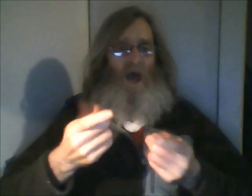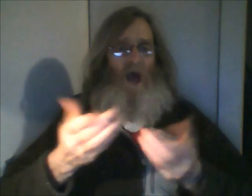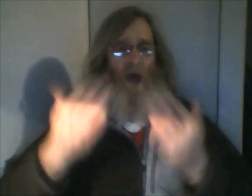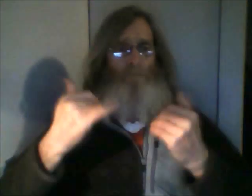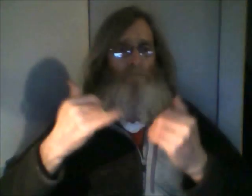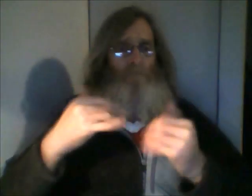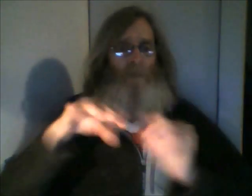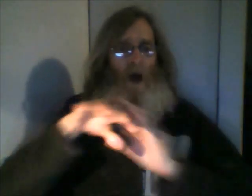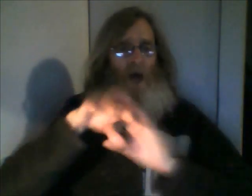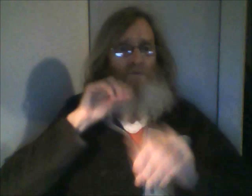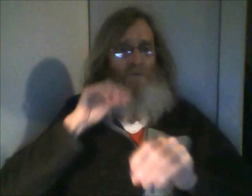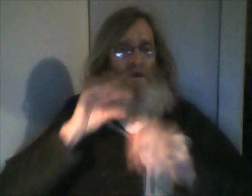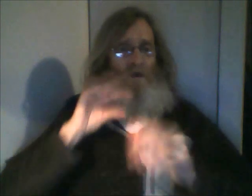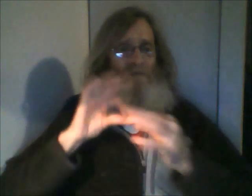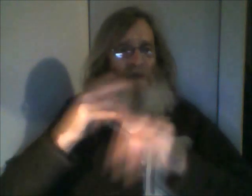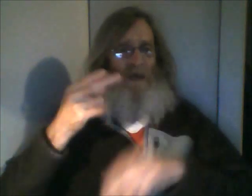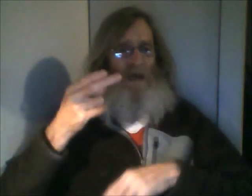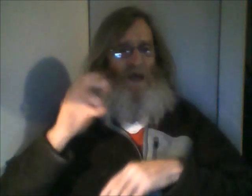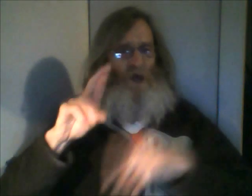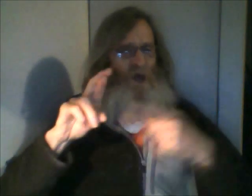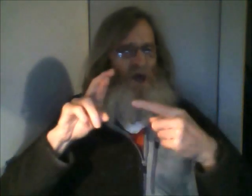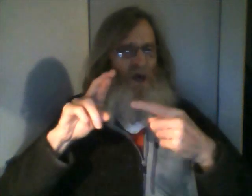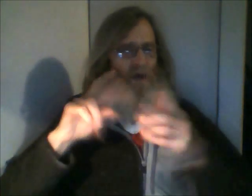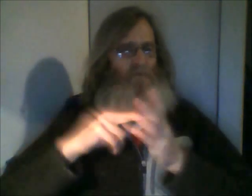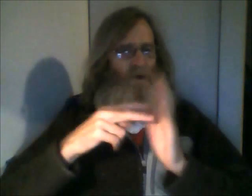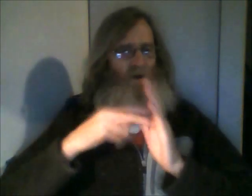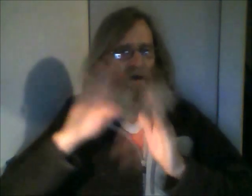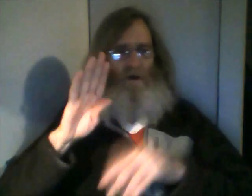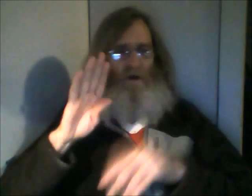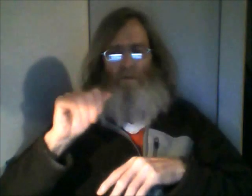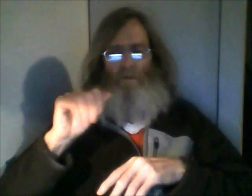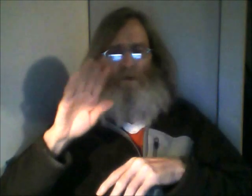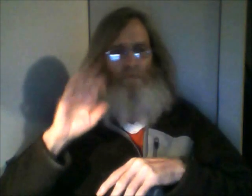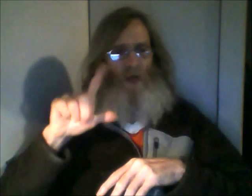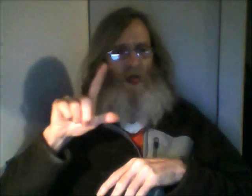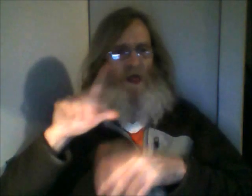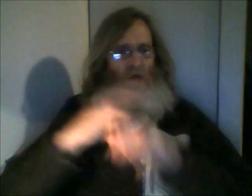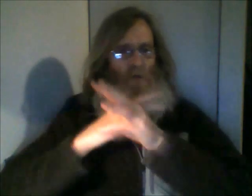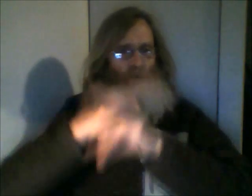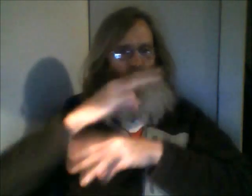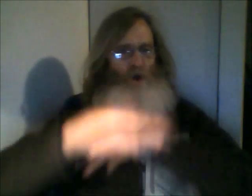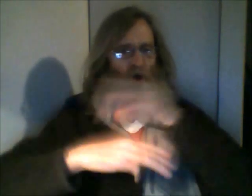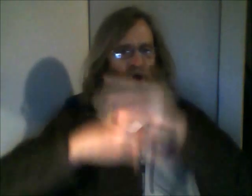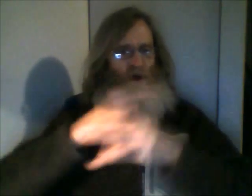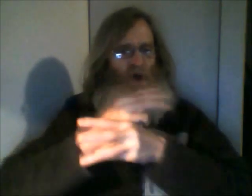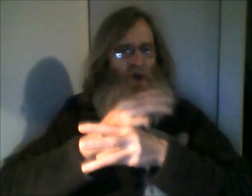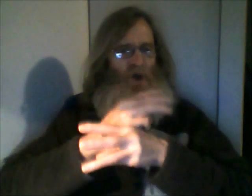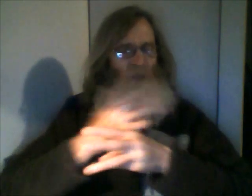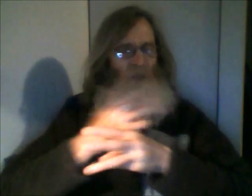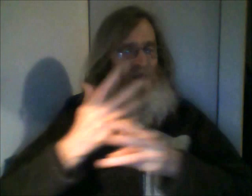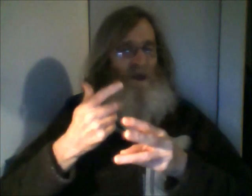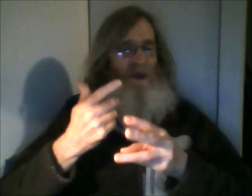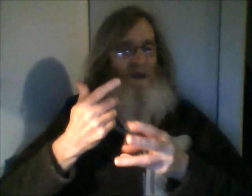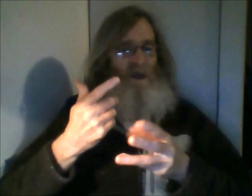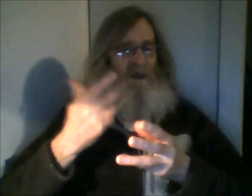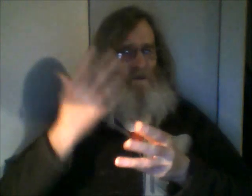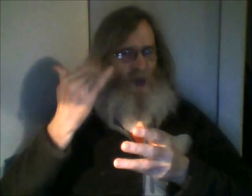to your gut. Watch the wash in style. Now through November 20th. Stock up with buy one get one free